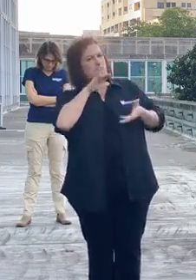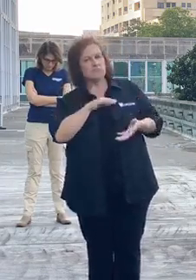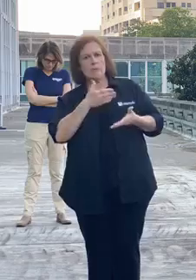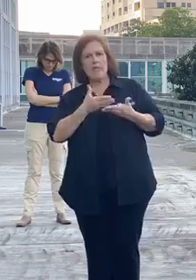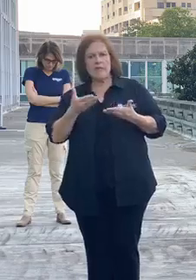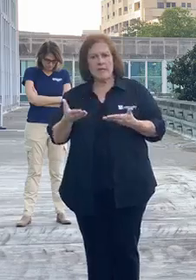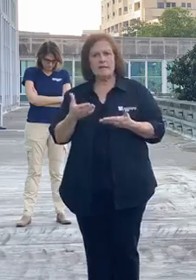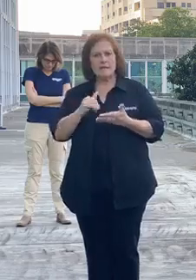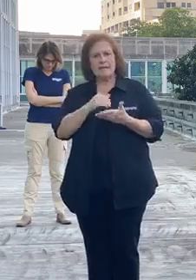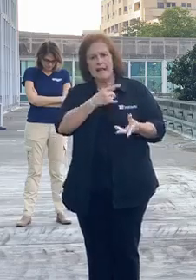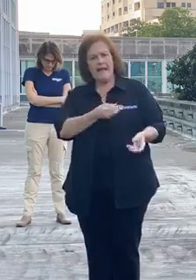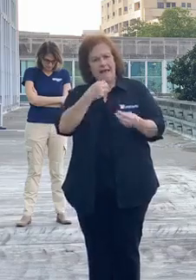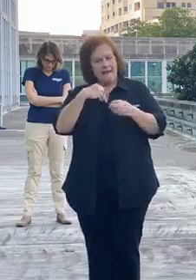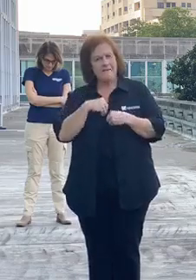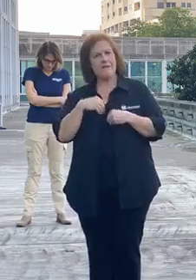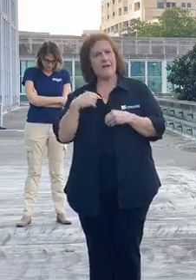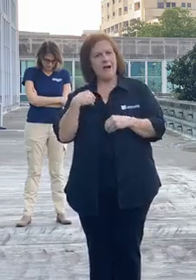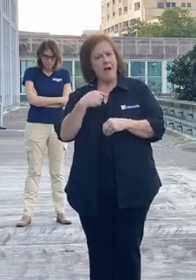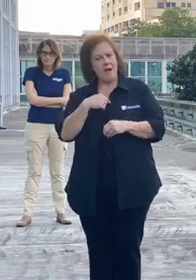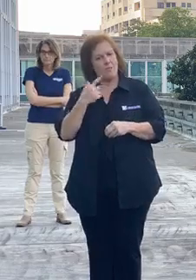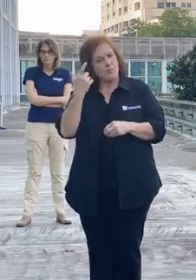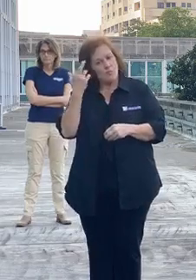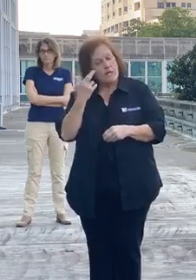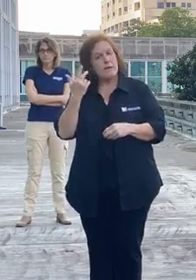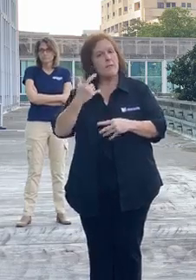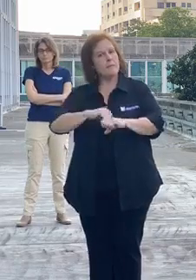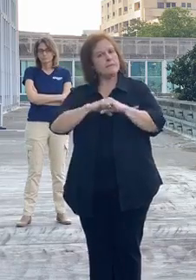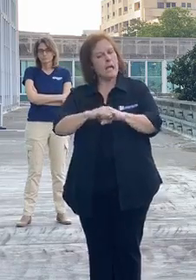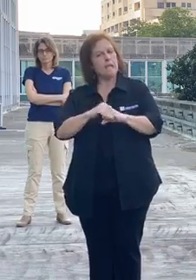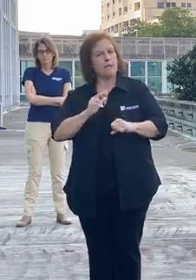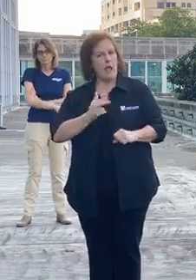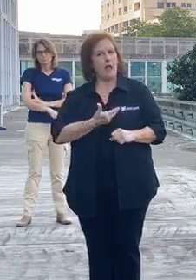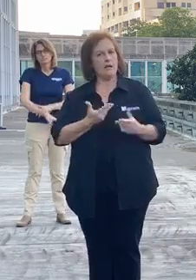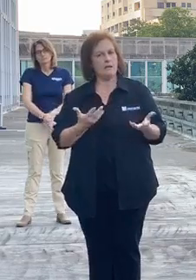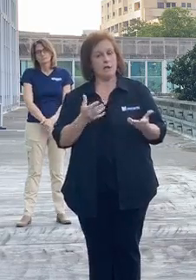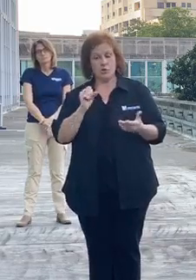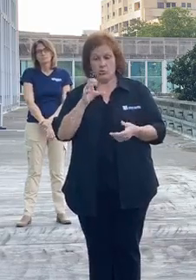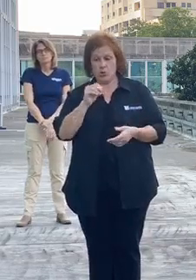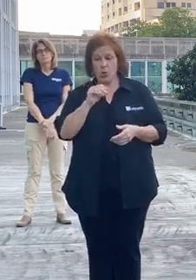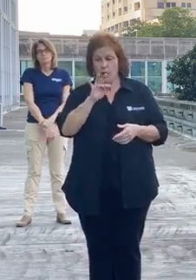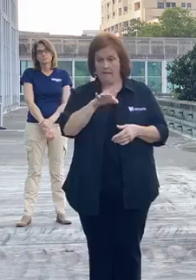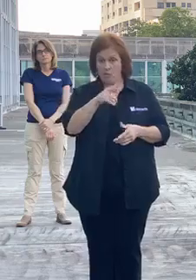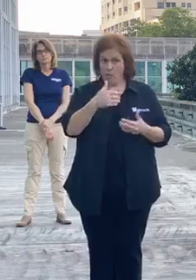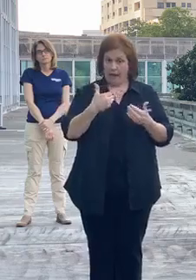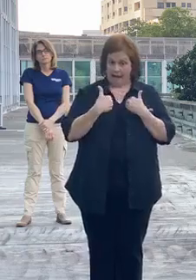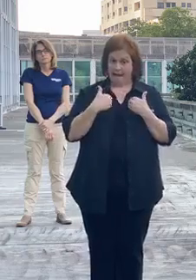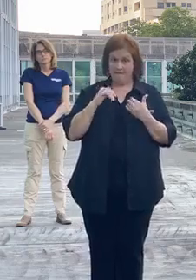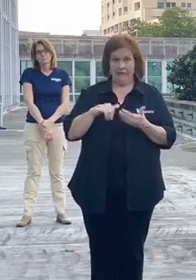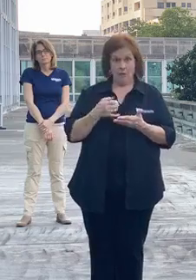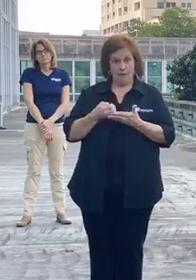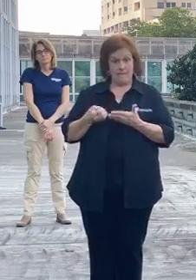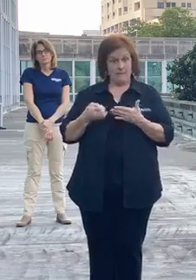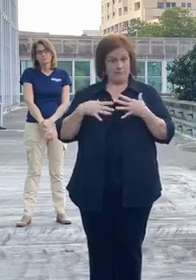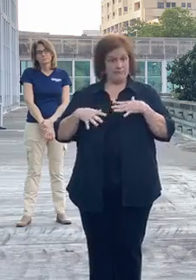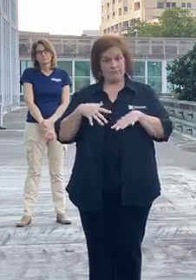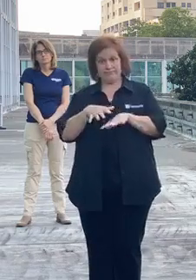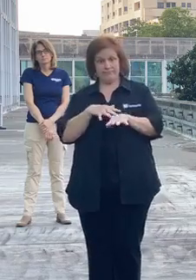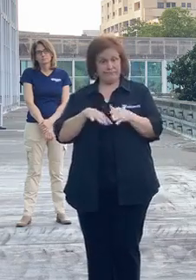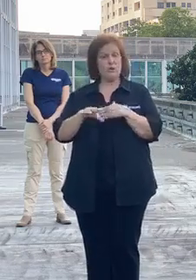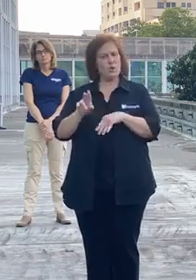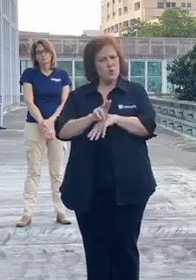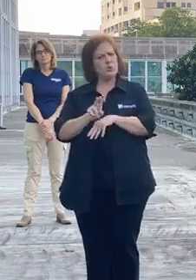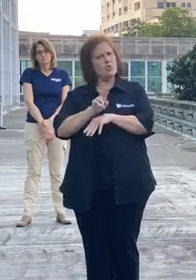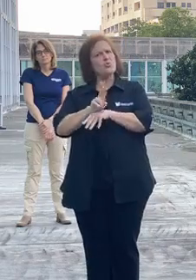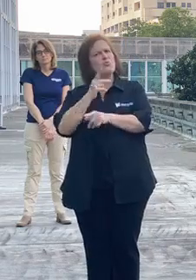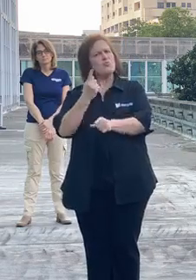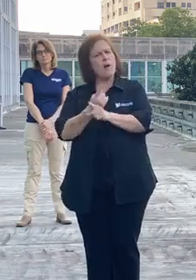because it is being provided to protect everyone. So if you have it, use it, and